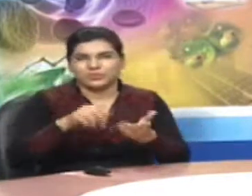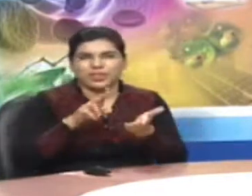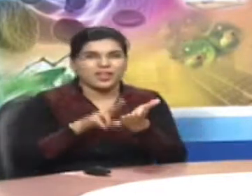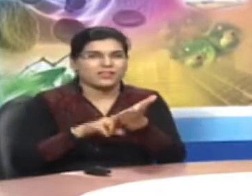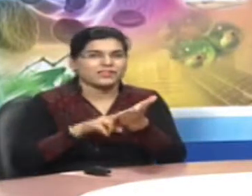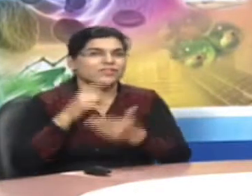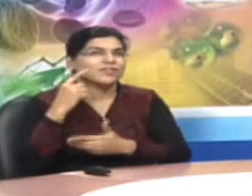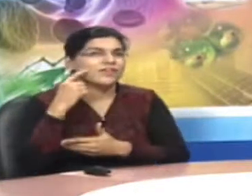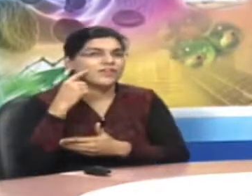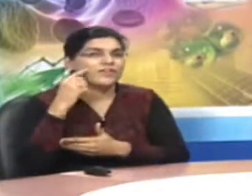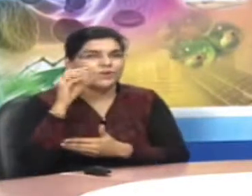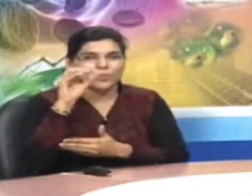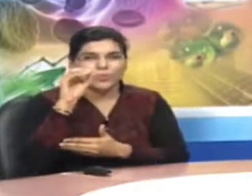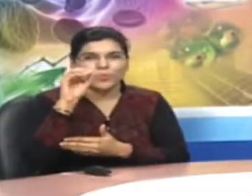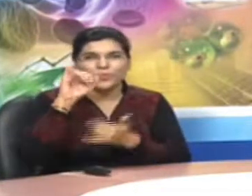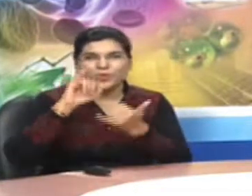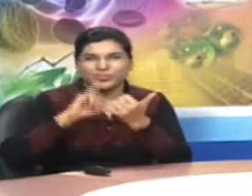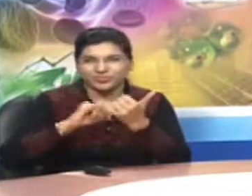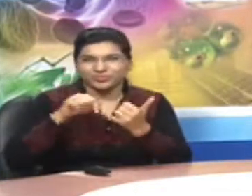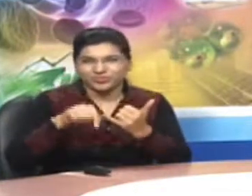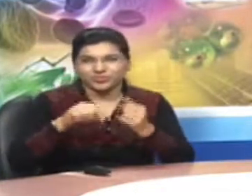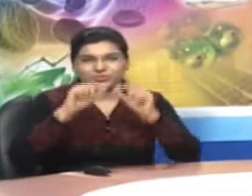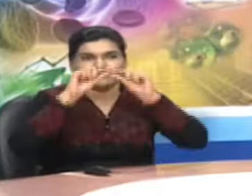where you can add title